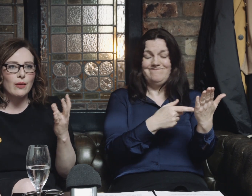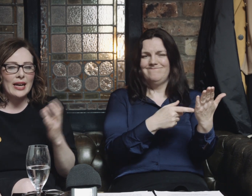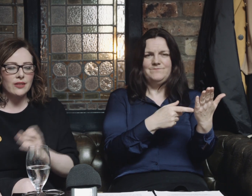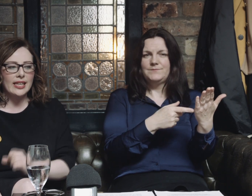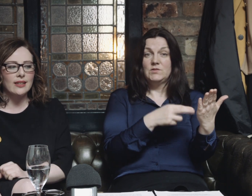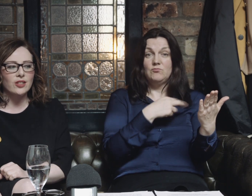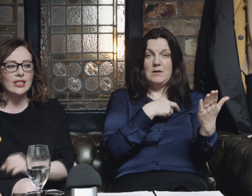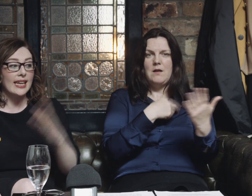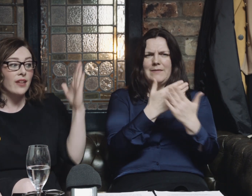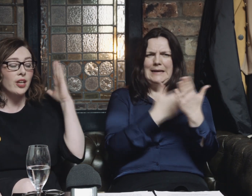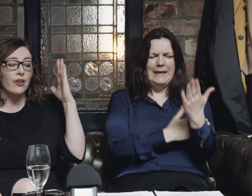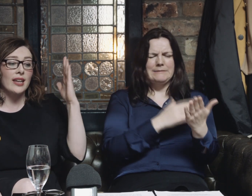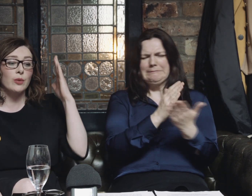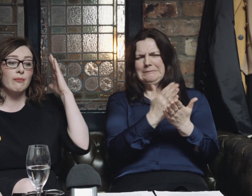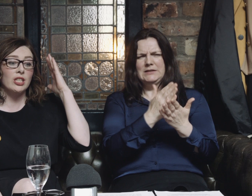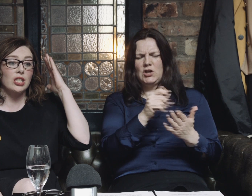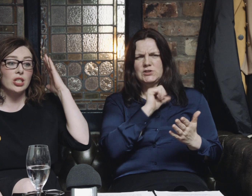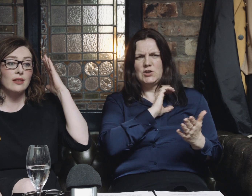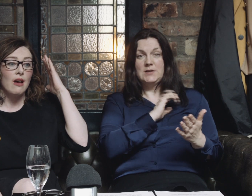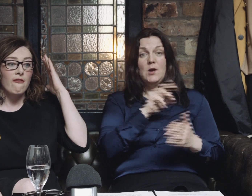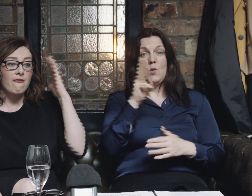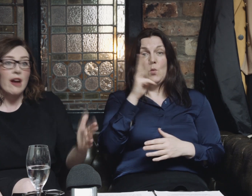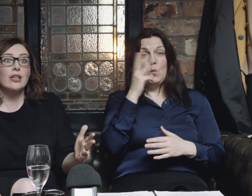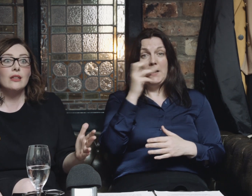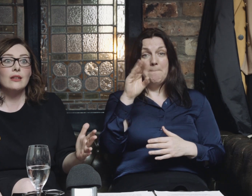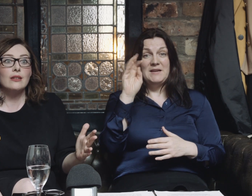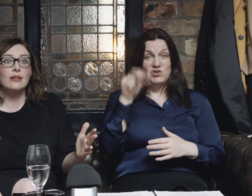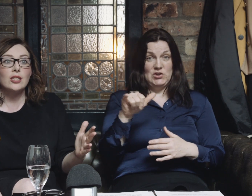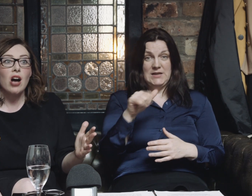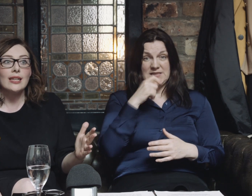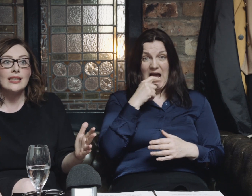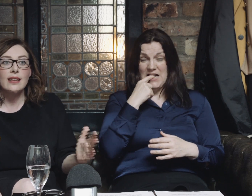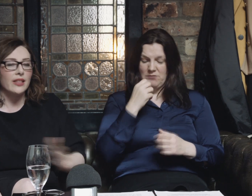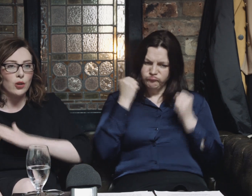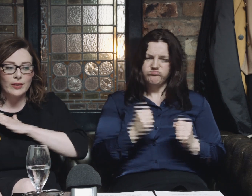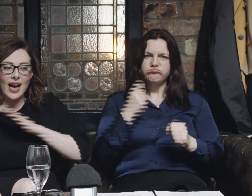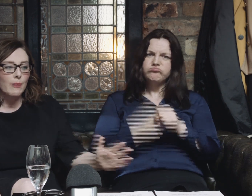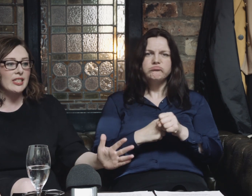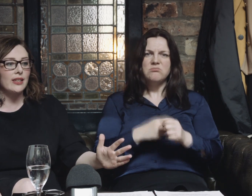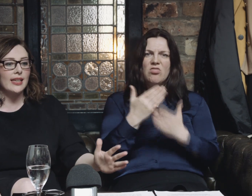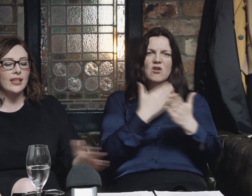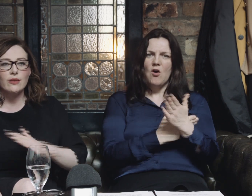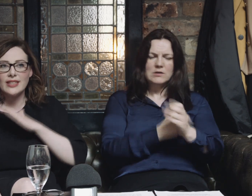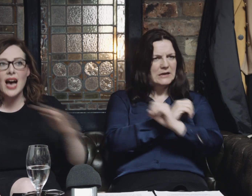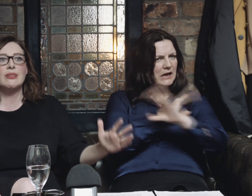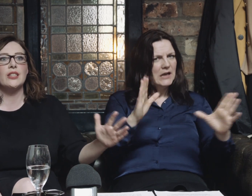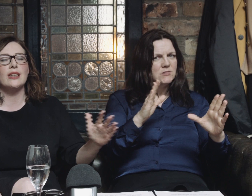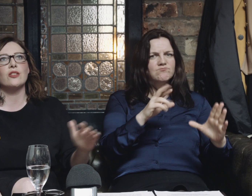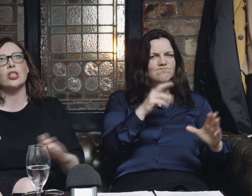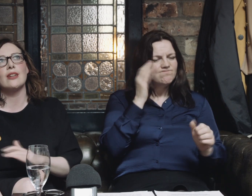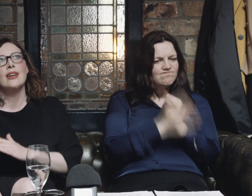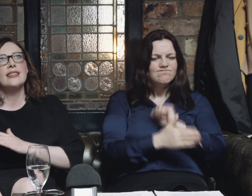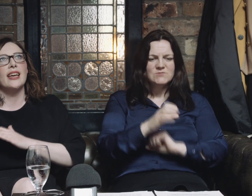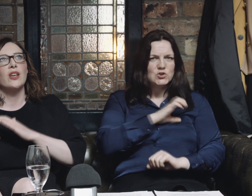really the amount of legal uncertainty. And on the other hand, William Binchy just very doggedly saying the law is absolutely clear, was